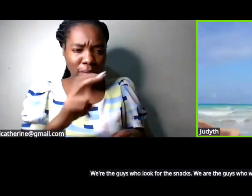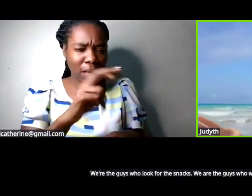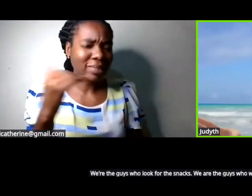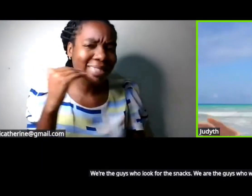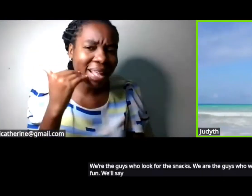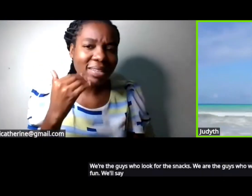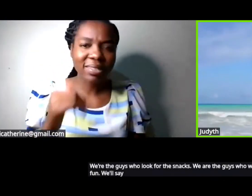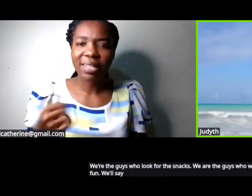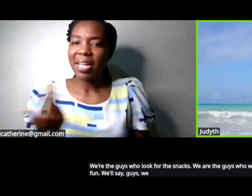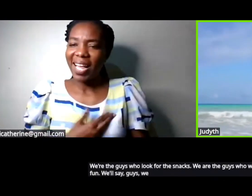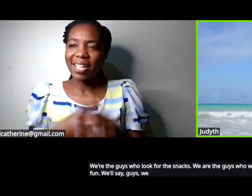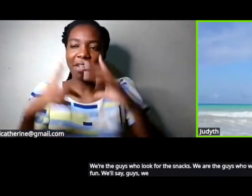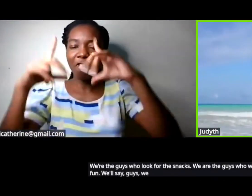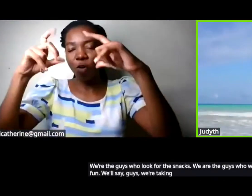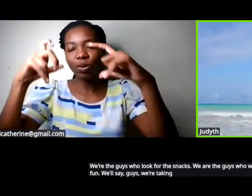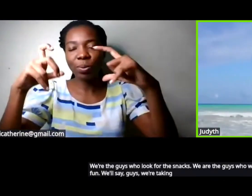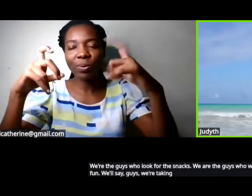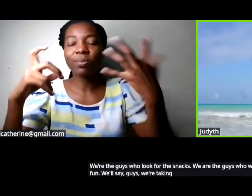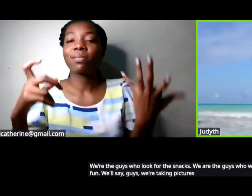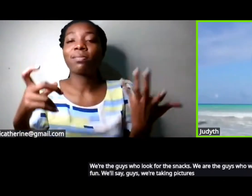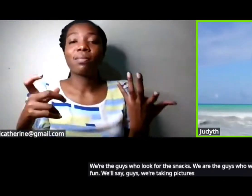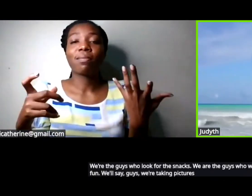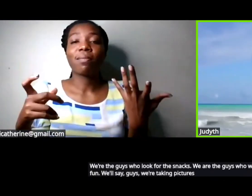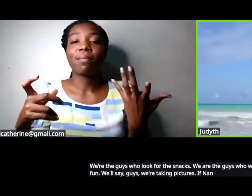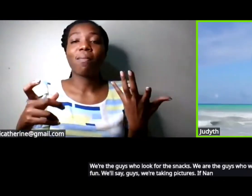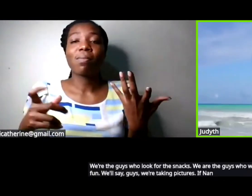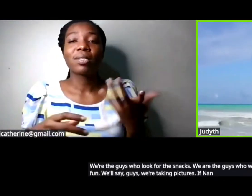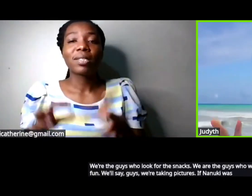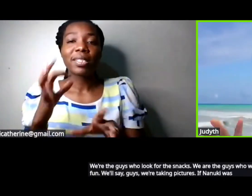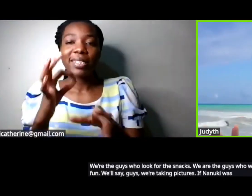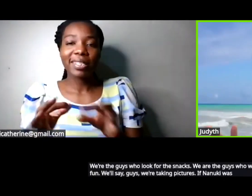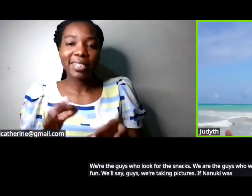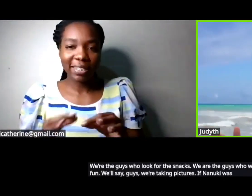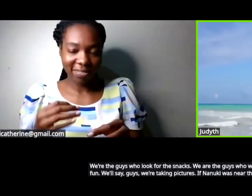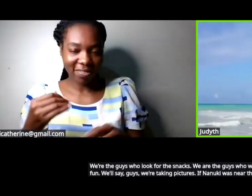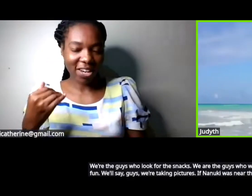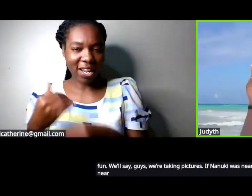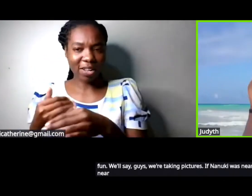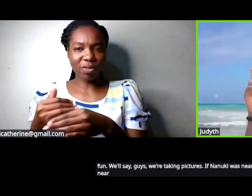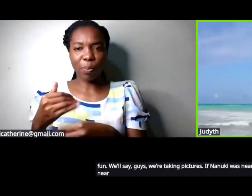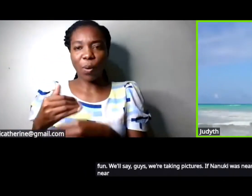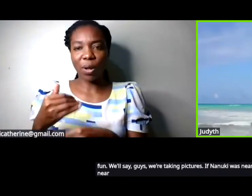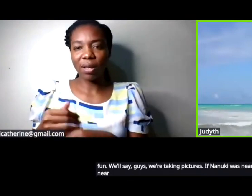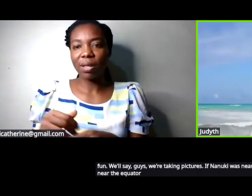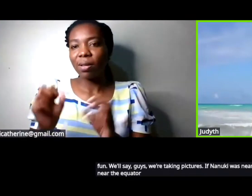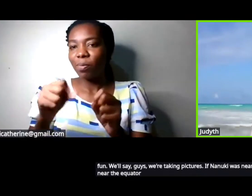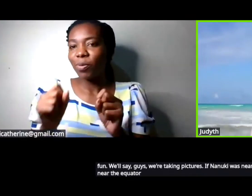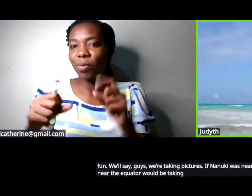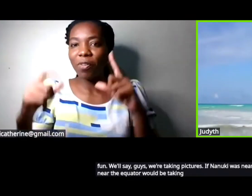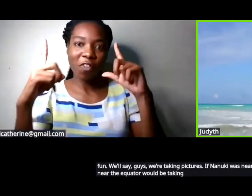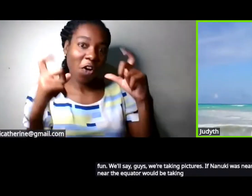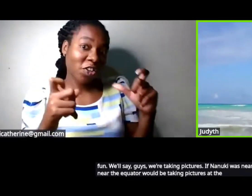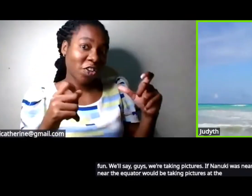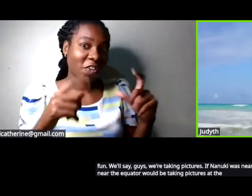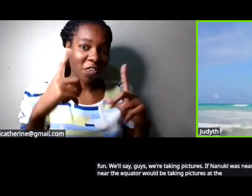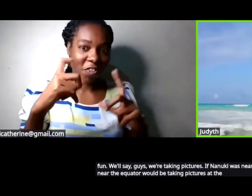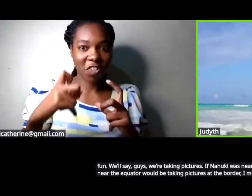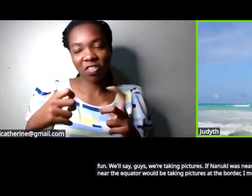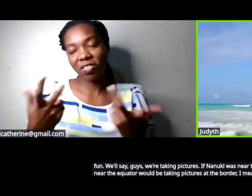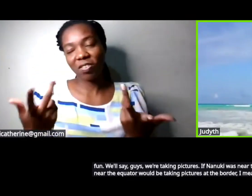taking pictures. If Nanyuki was near the border, near the equator, would be taking pictures at the border, of the